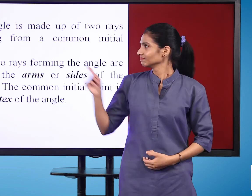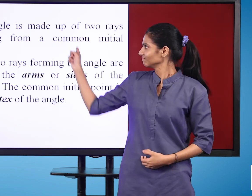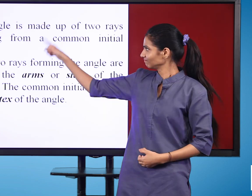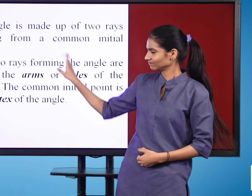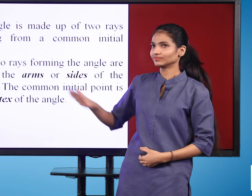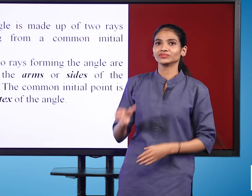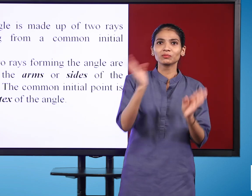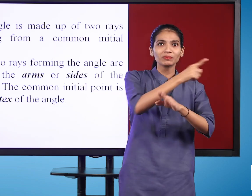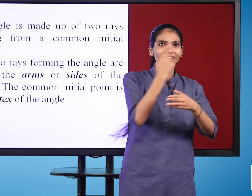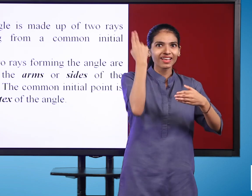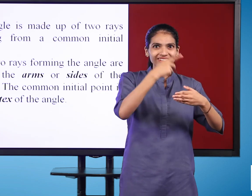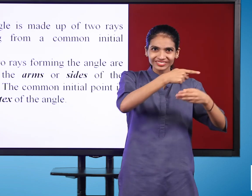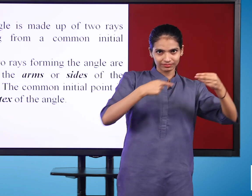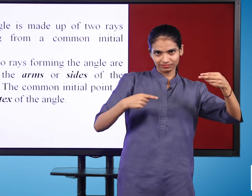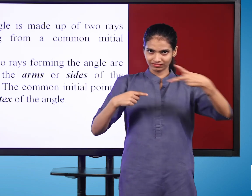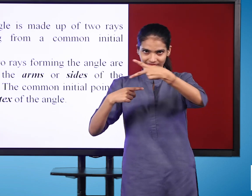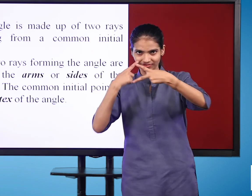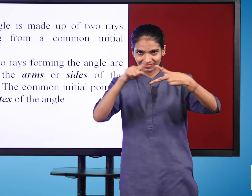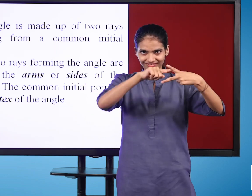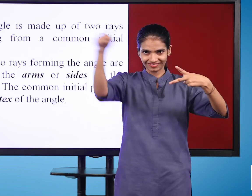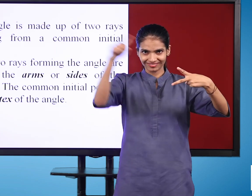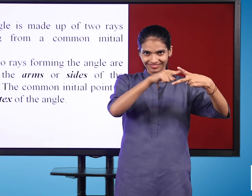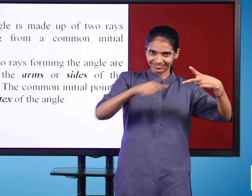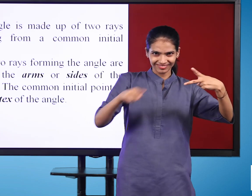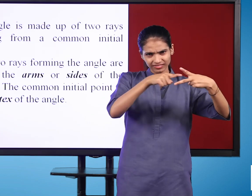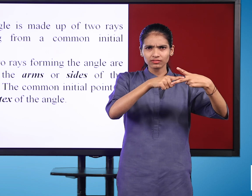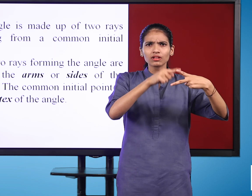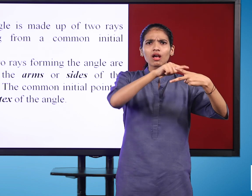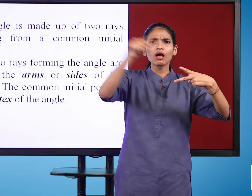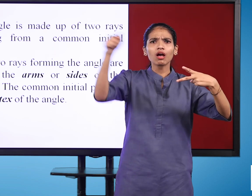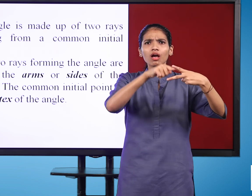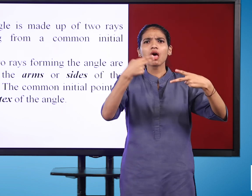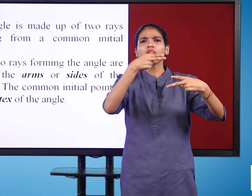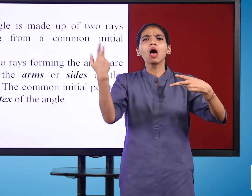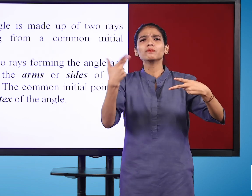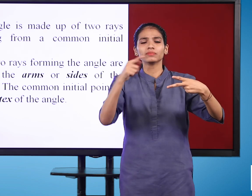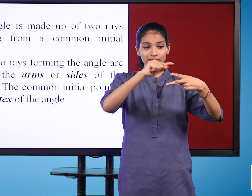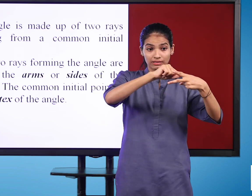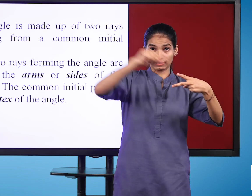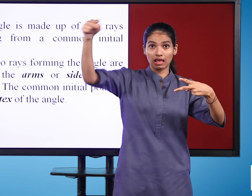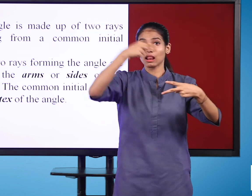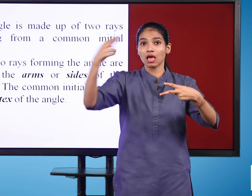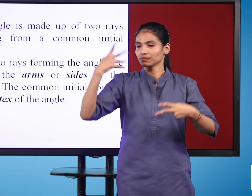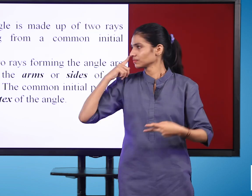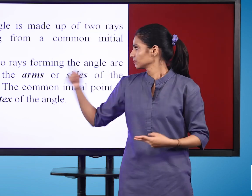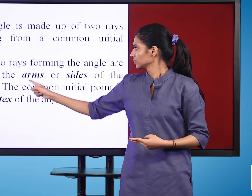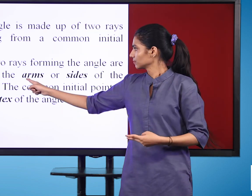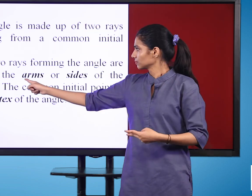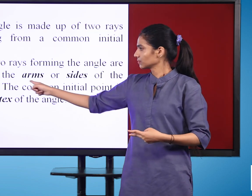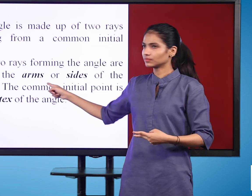An angle is made up of two rays starting from a common initial point. The two rays forming the